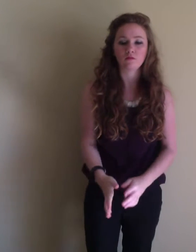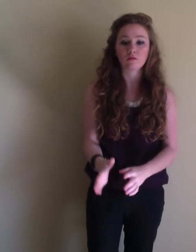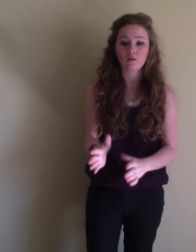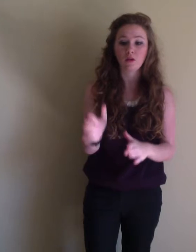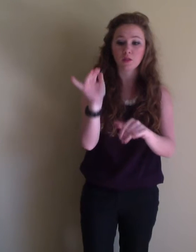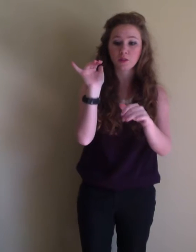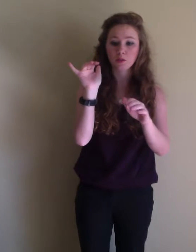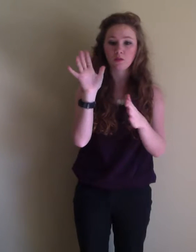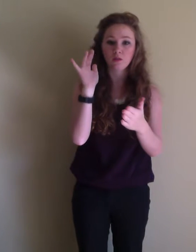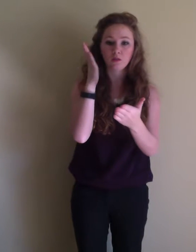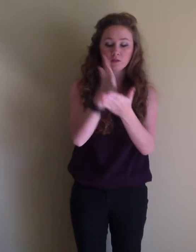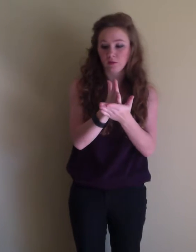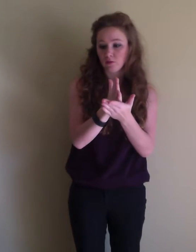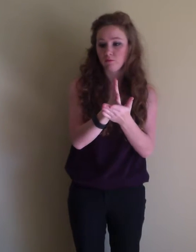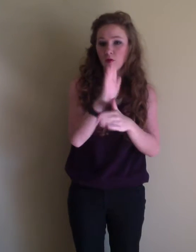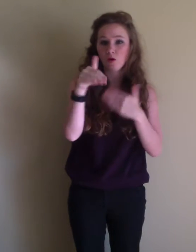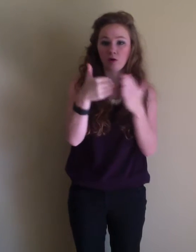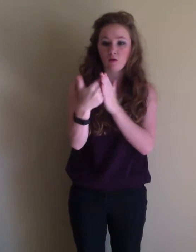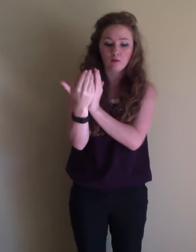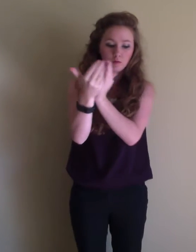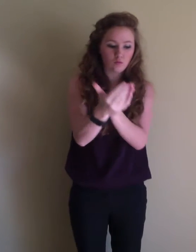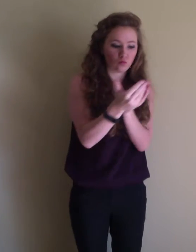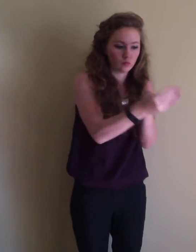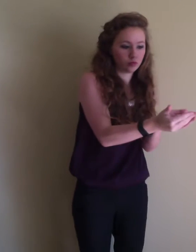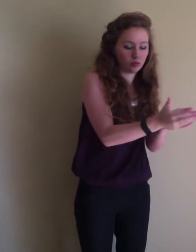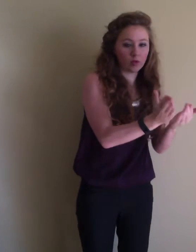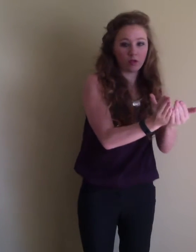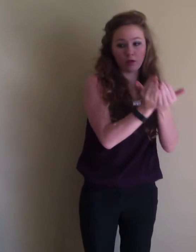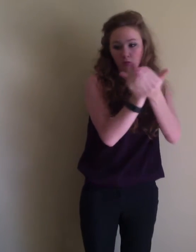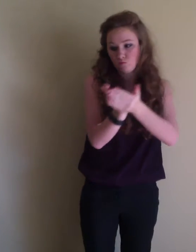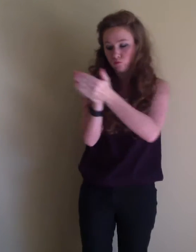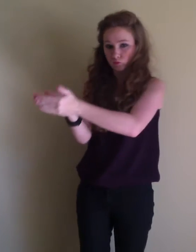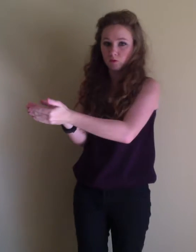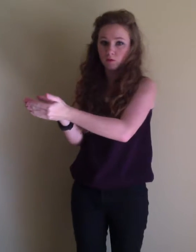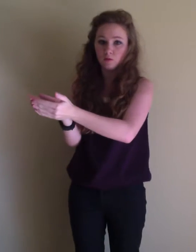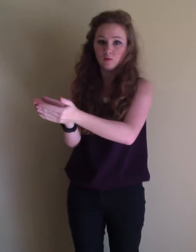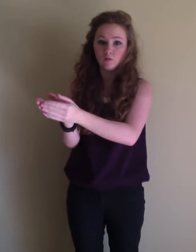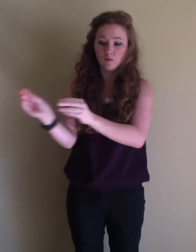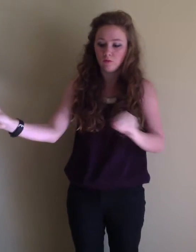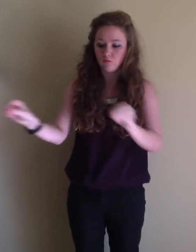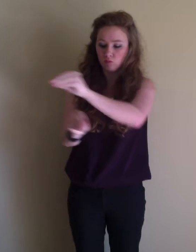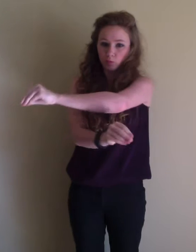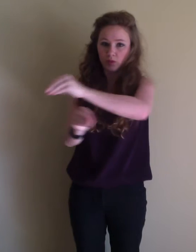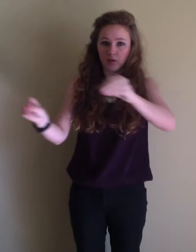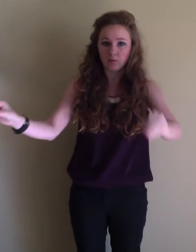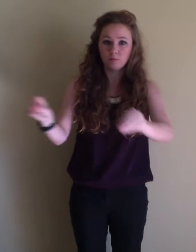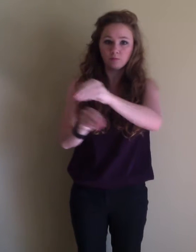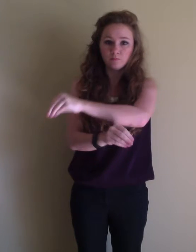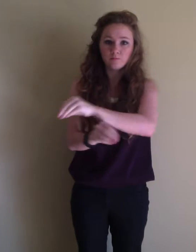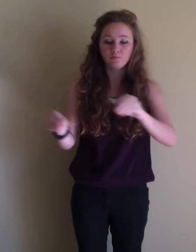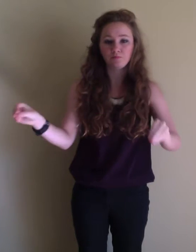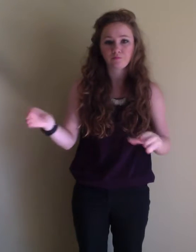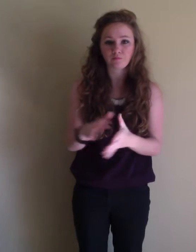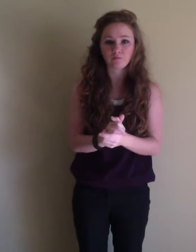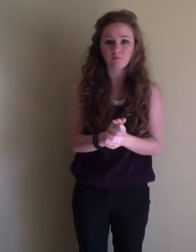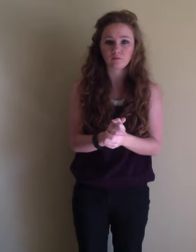British control. Say, all right, no more making laws for you guys. We're running the show. British soldiers, if they're accused of murder in the colonies, say like the